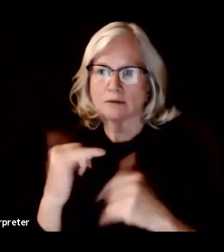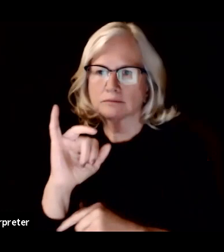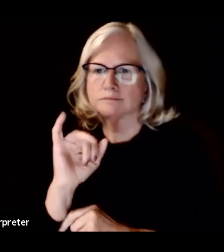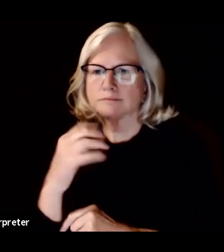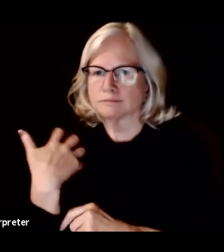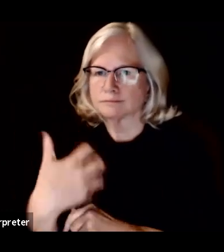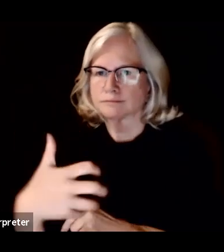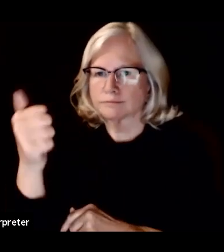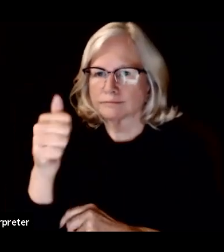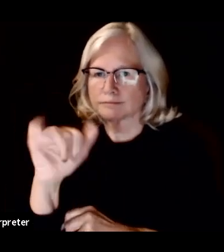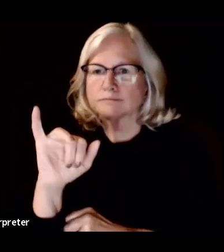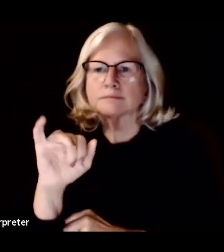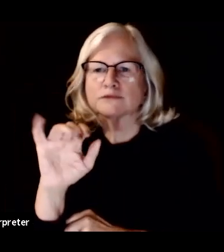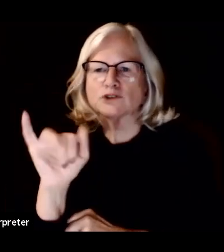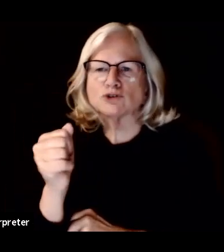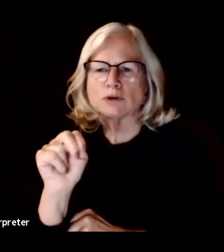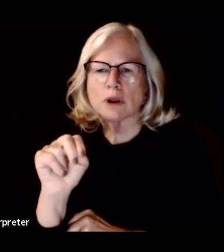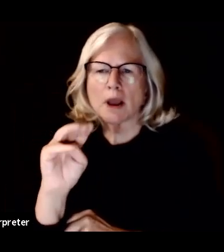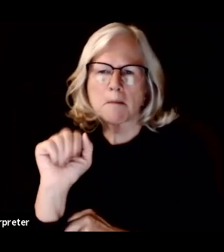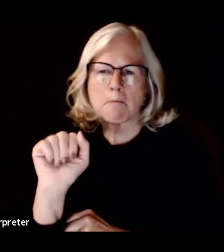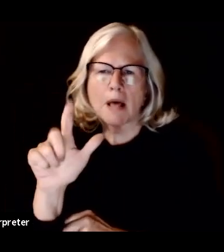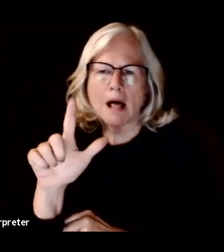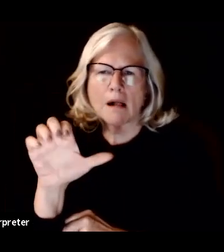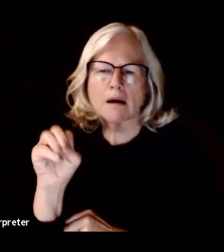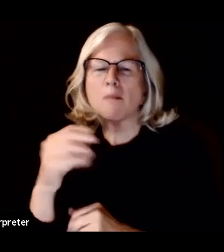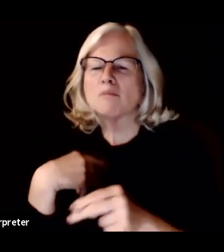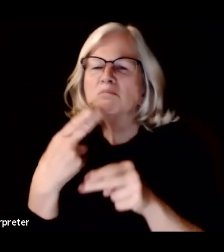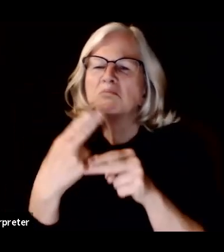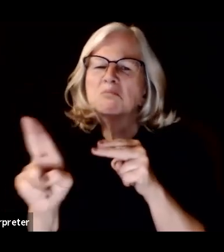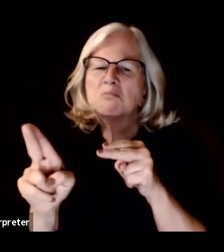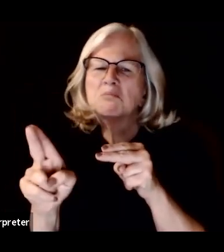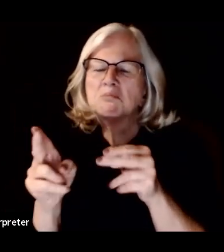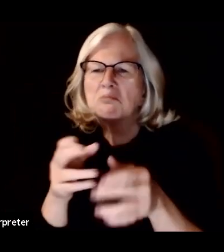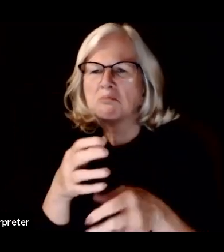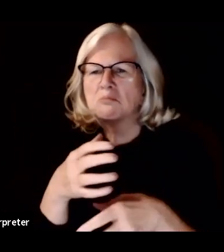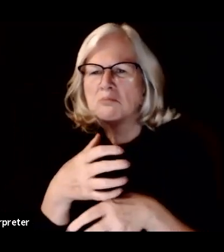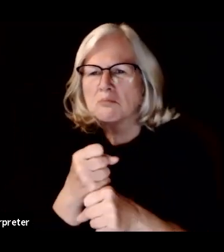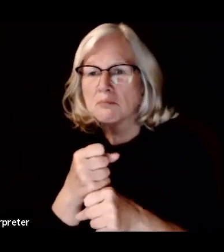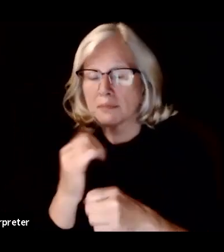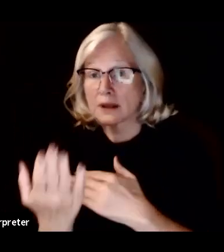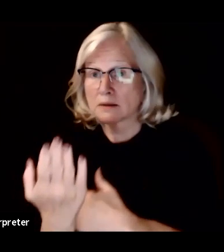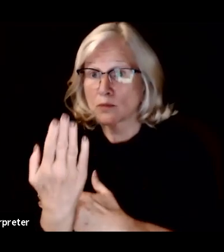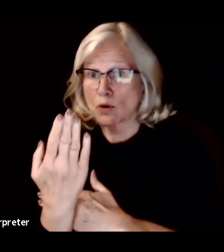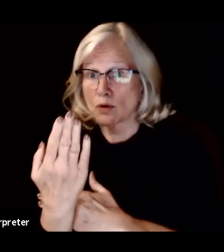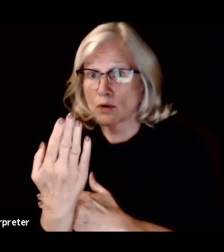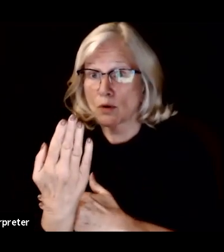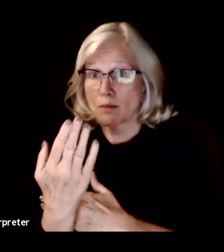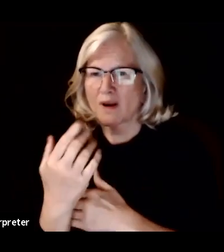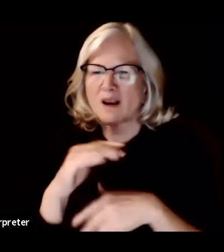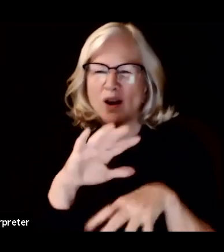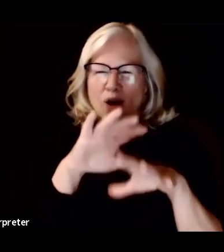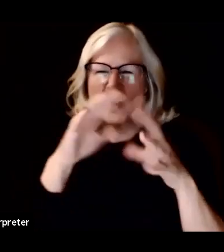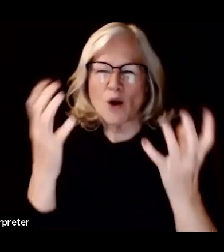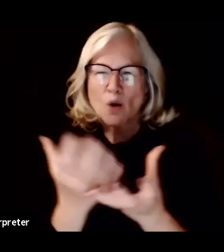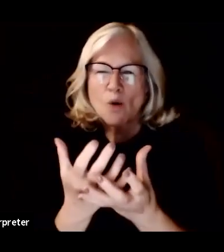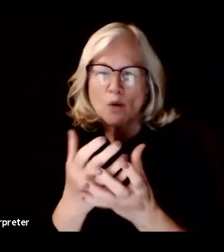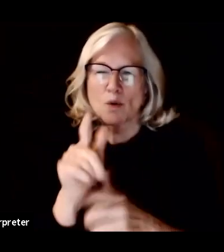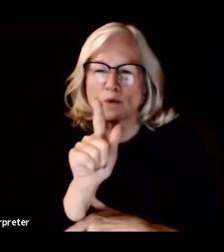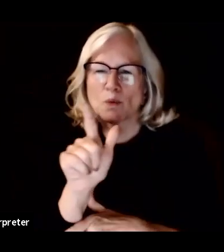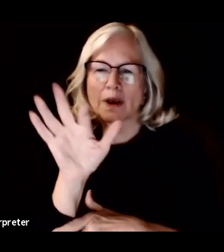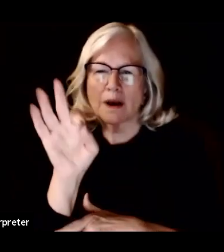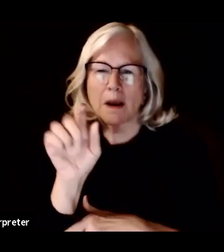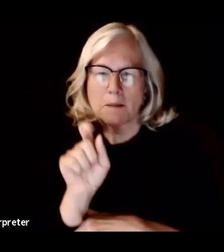today. As of this morning, around the world, we were above 29.6 million cases and 935,000